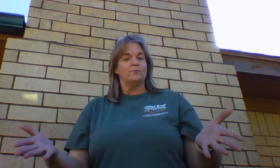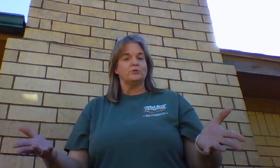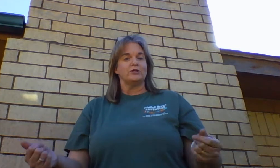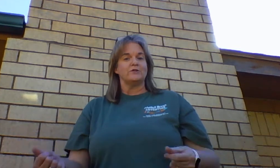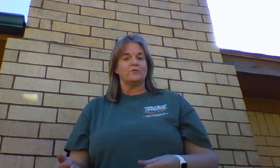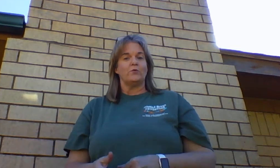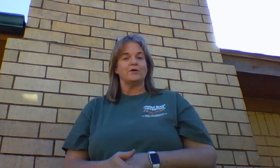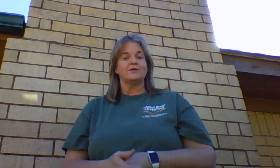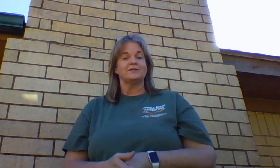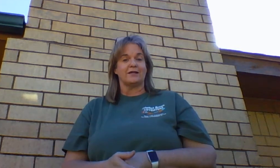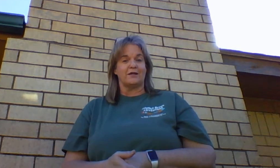just for sign language,